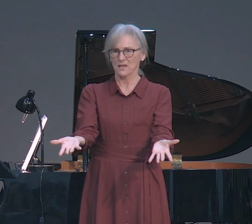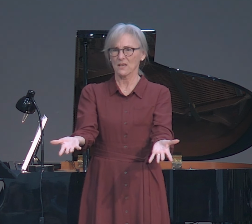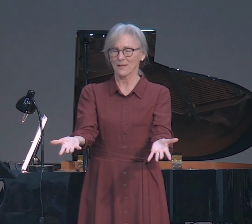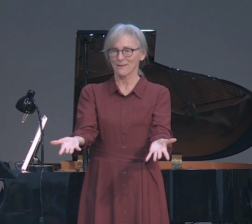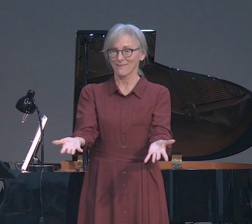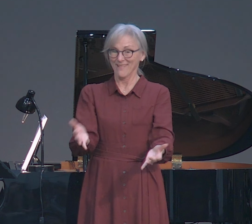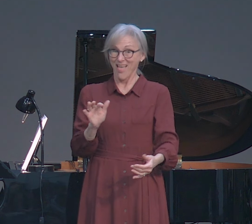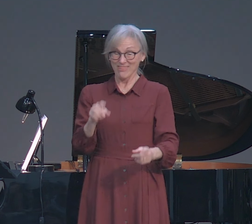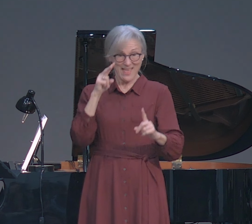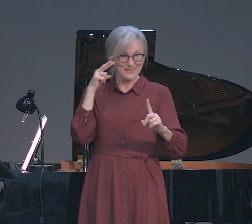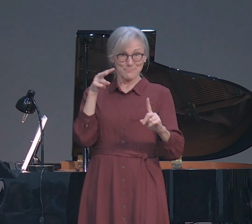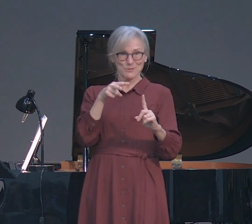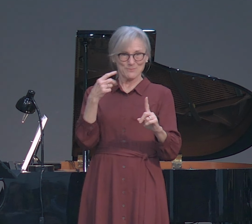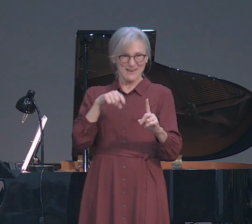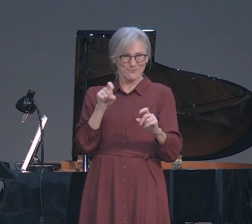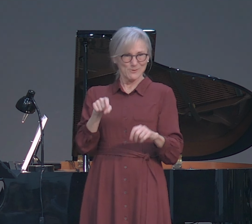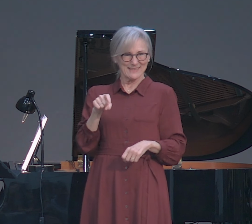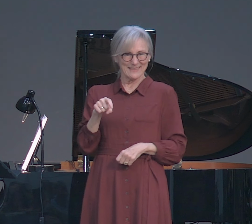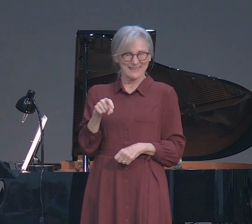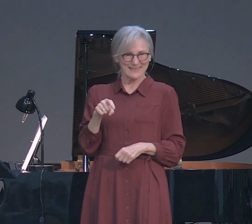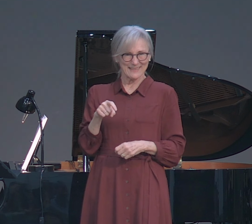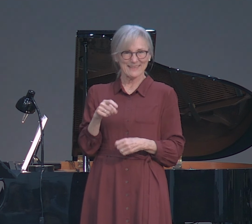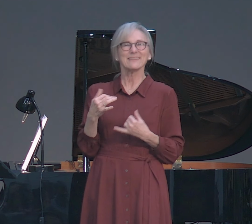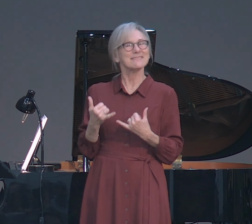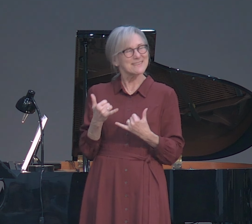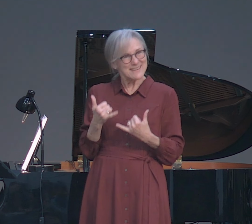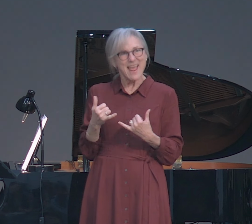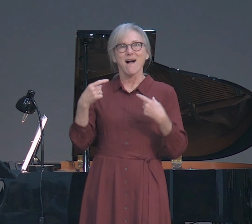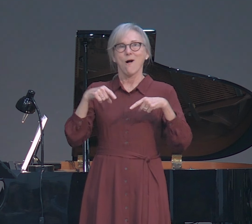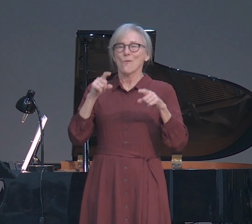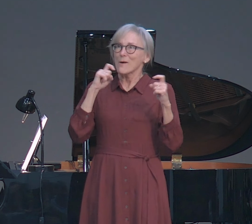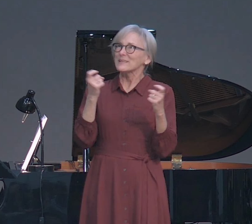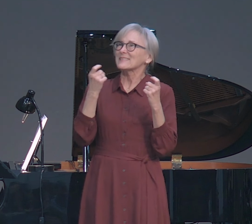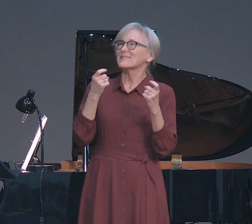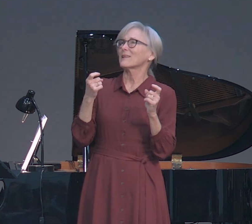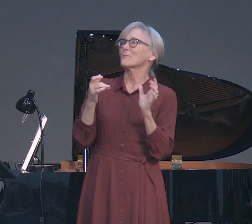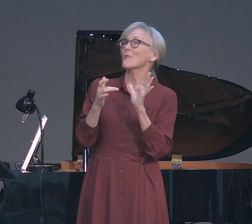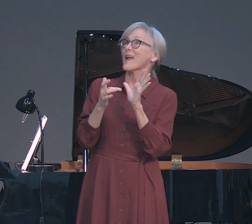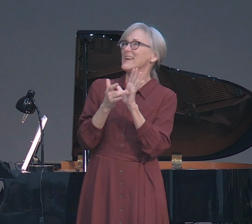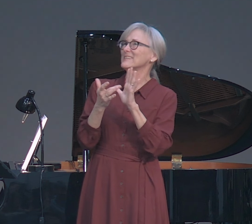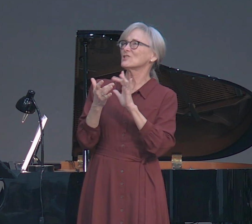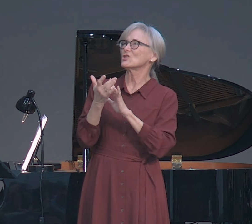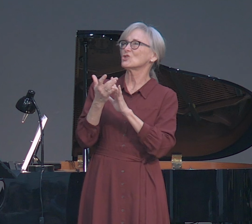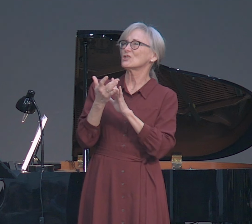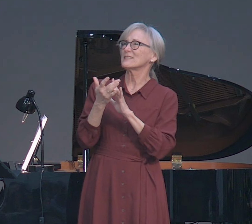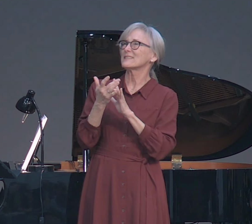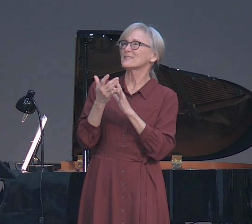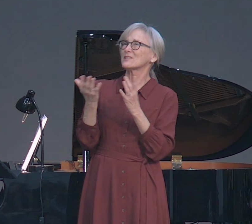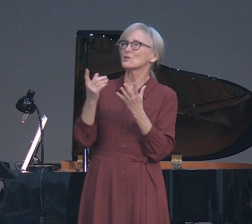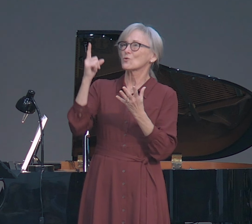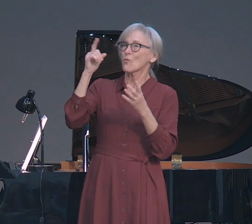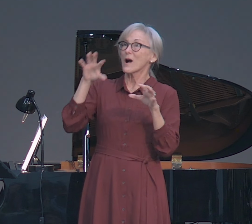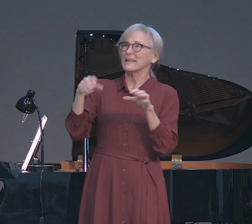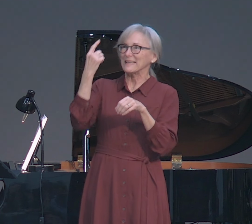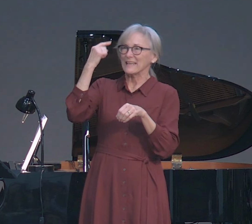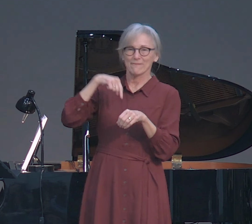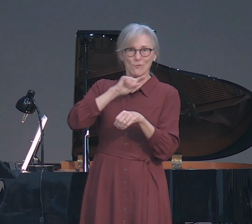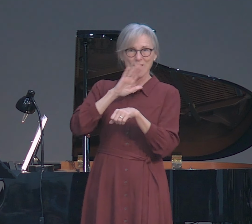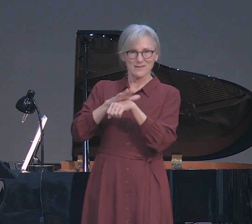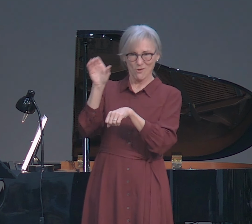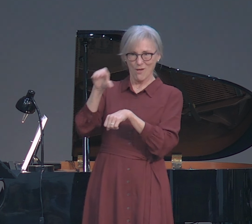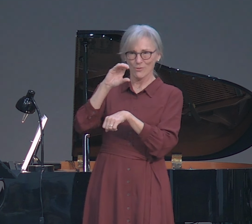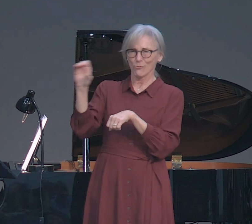And that's the perspective we need as we celebrate Jesus' eternal accomplishment. We